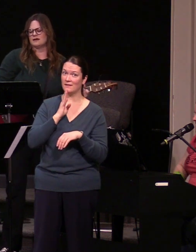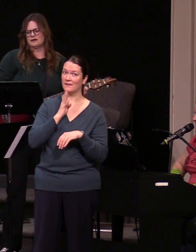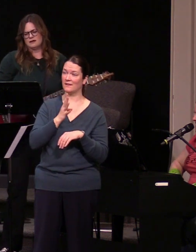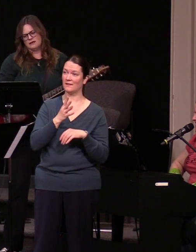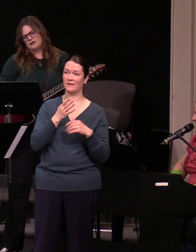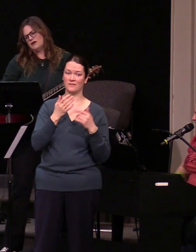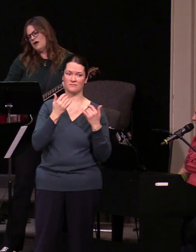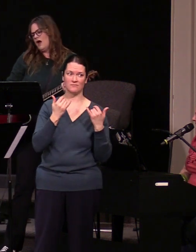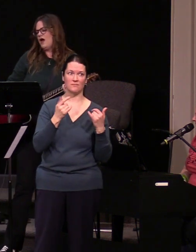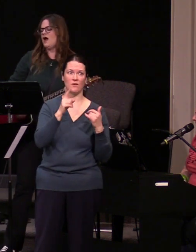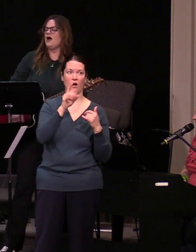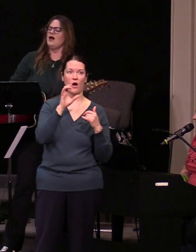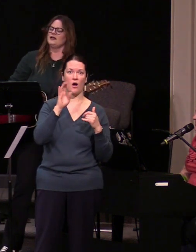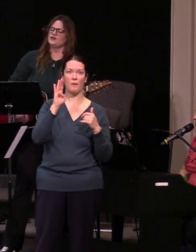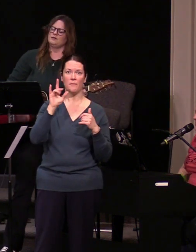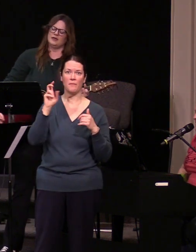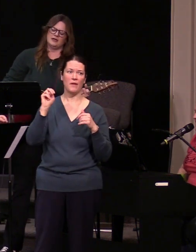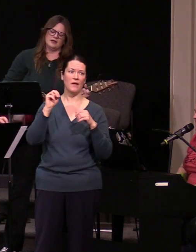speak,